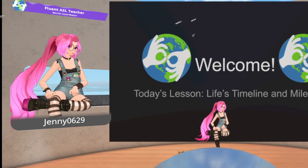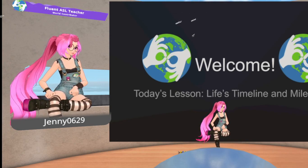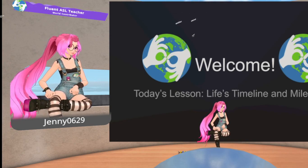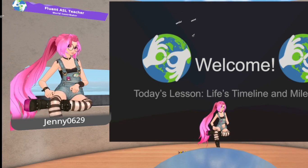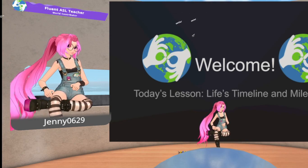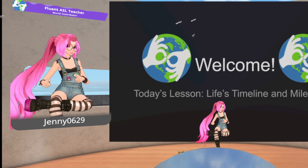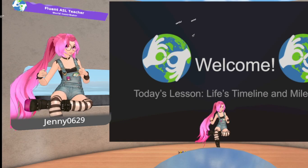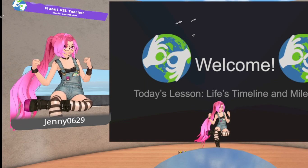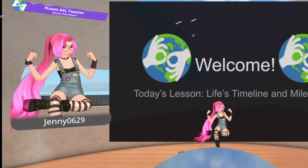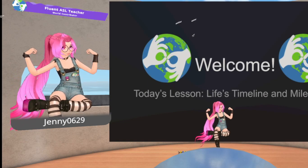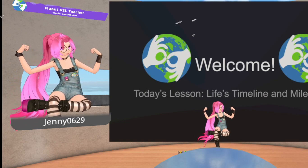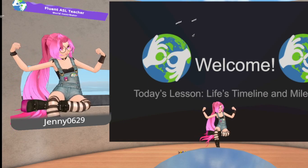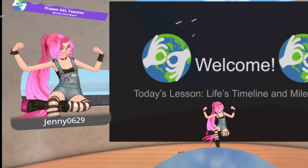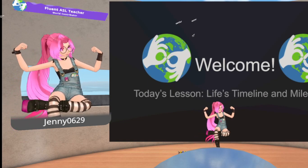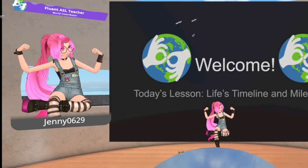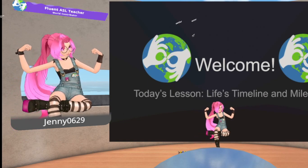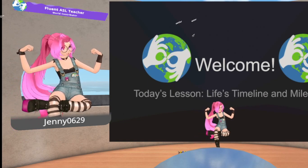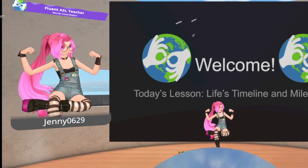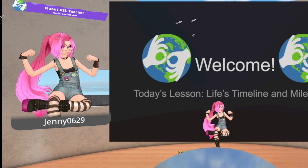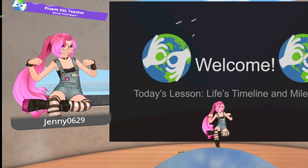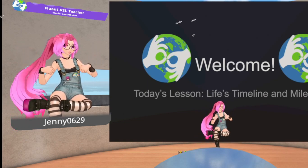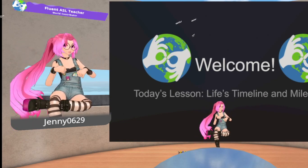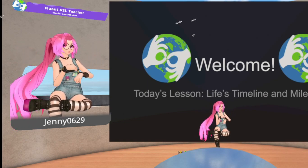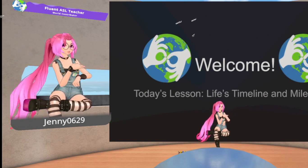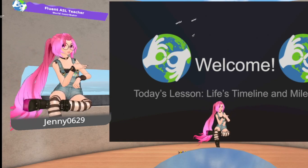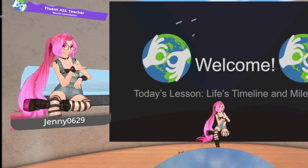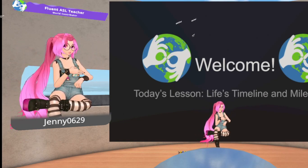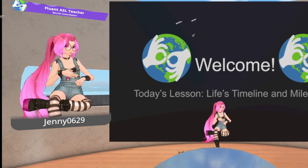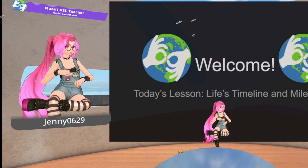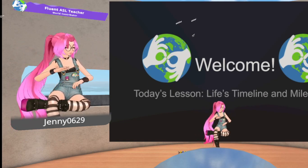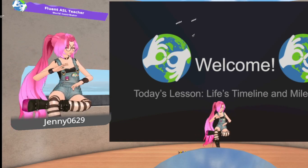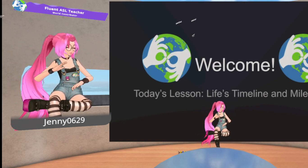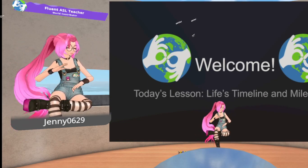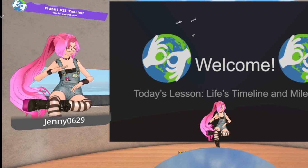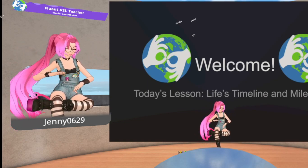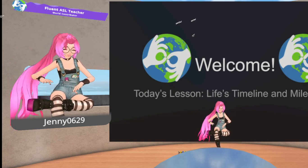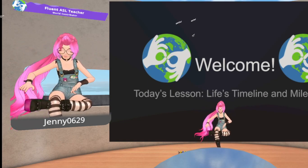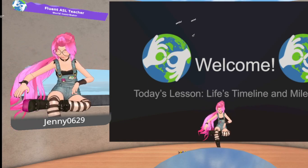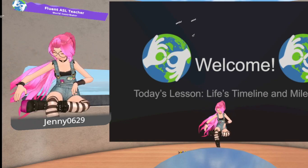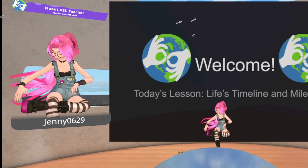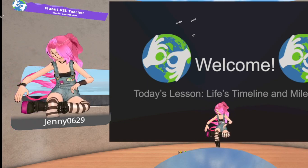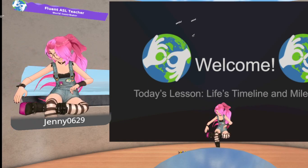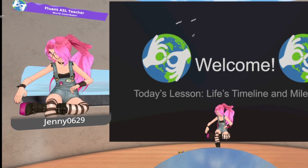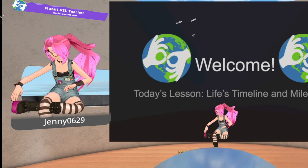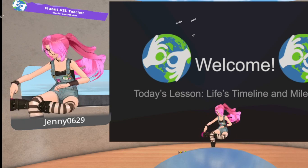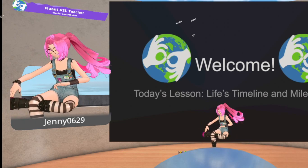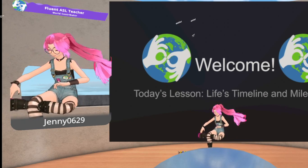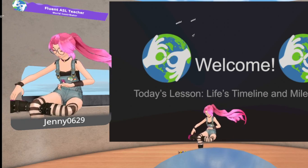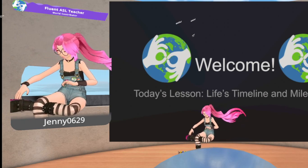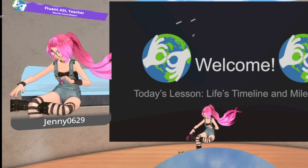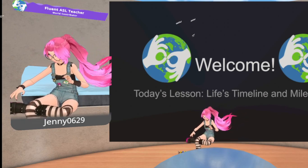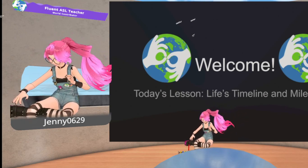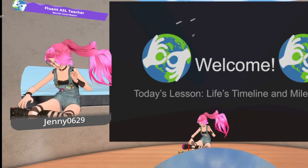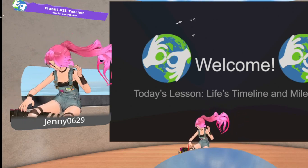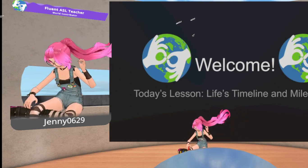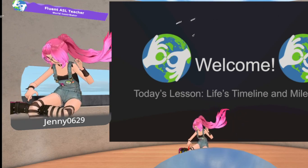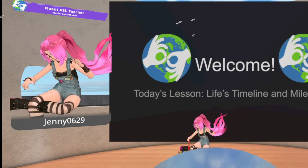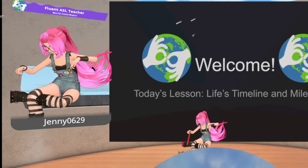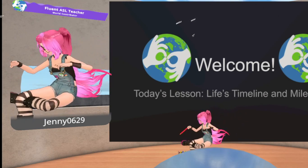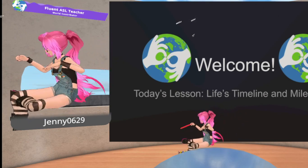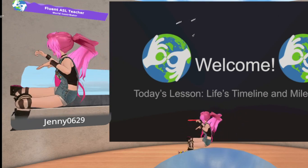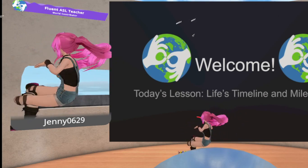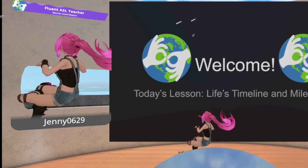Well, that's just flexing your power even more. So that's all good. You don't have to study if you don't want to.